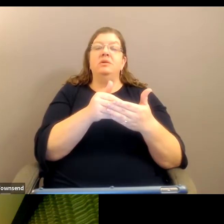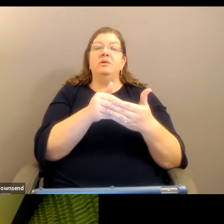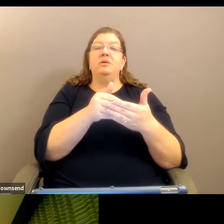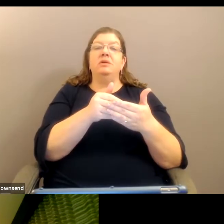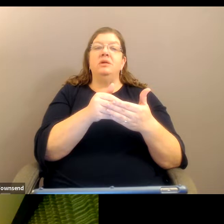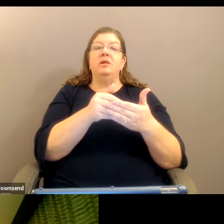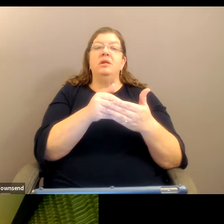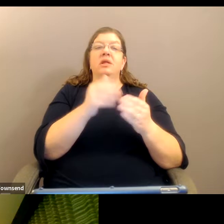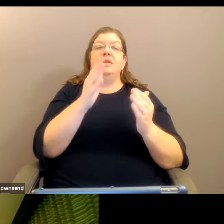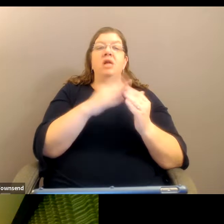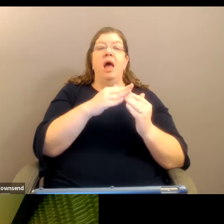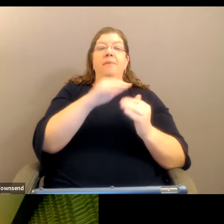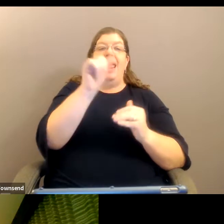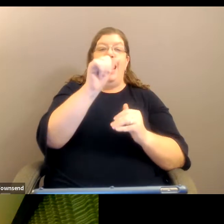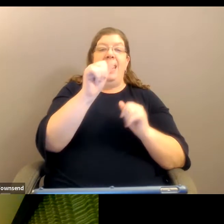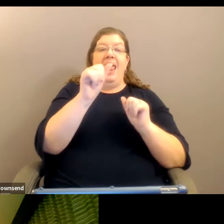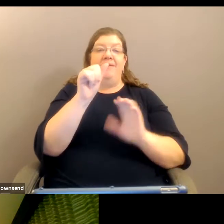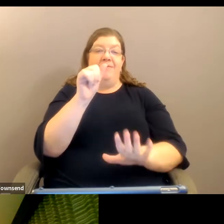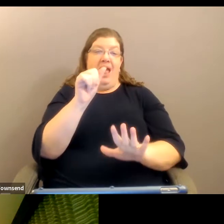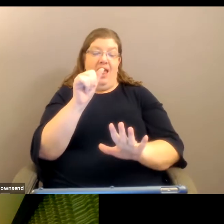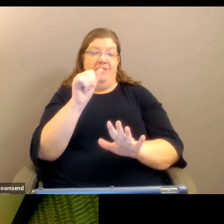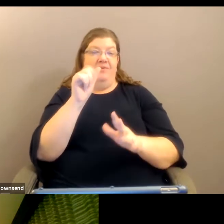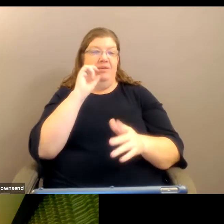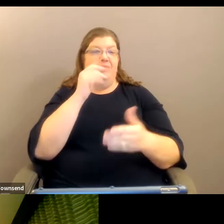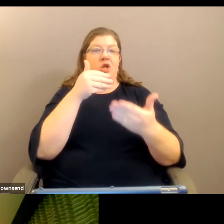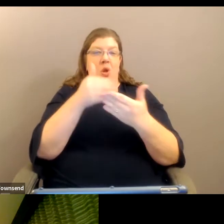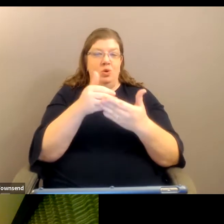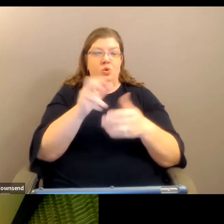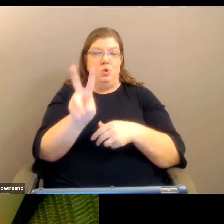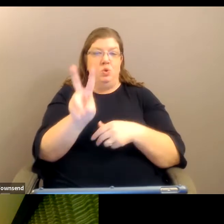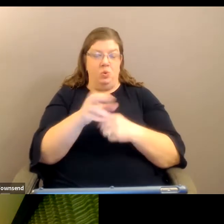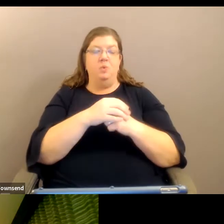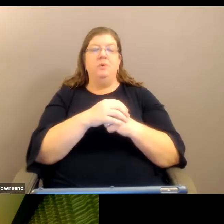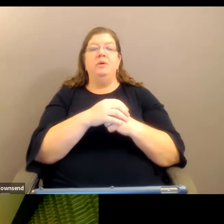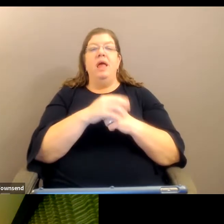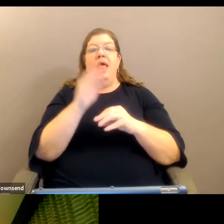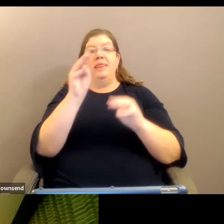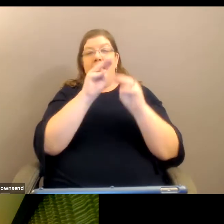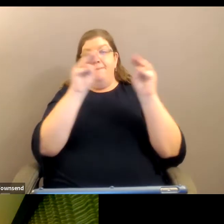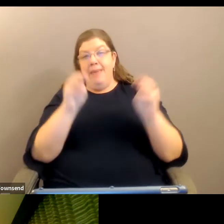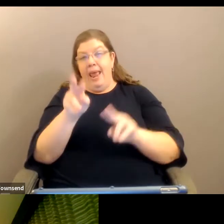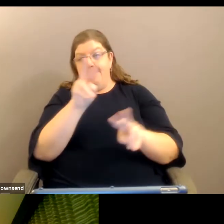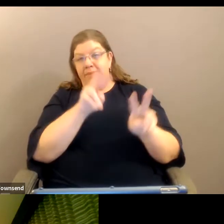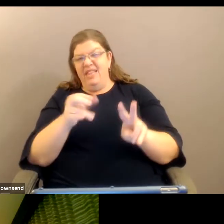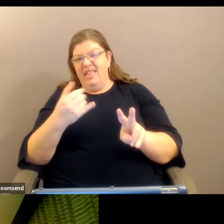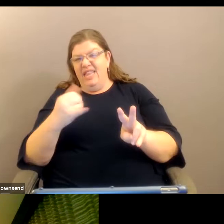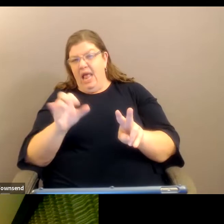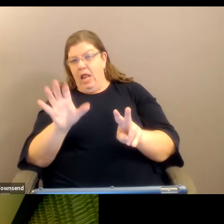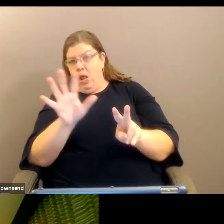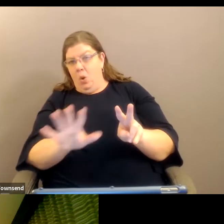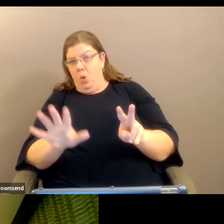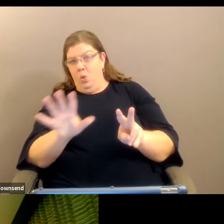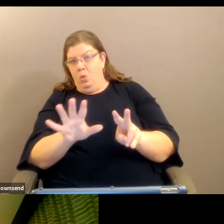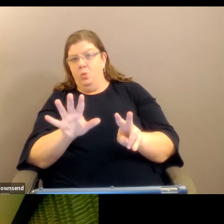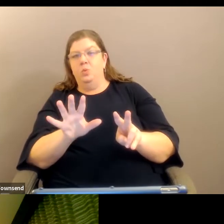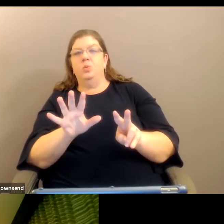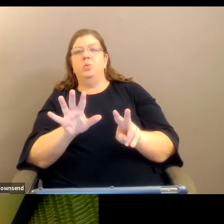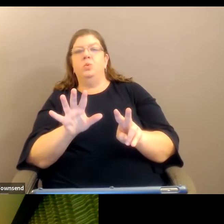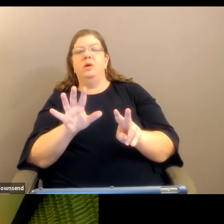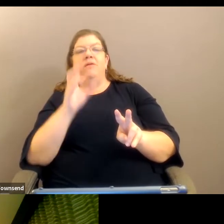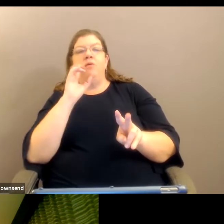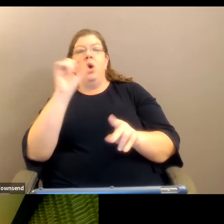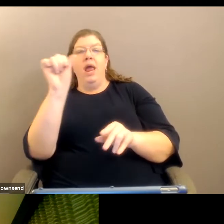2 in the top scenario A. And when you look down at the maps, you can see that's the yellow in scenario A